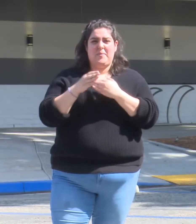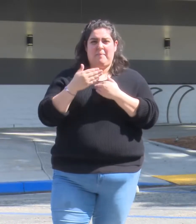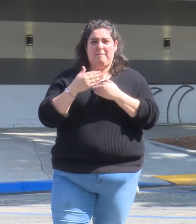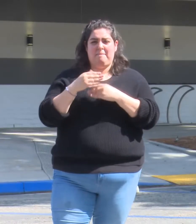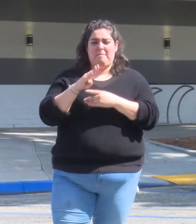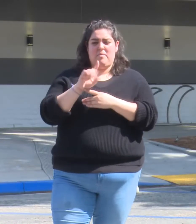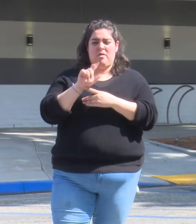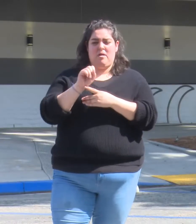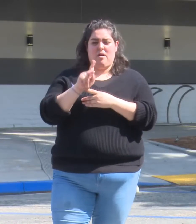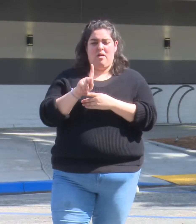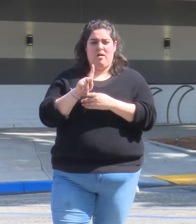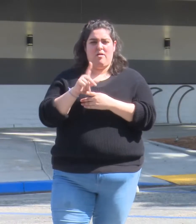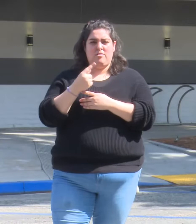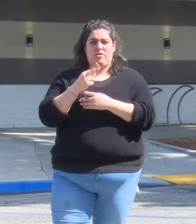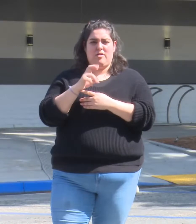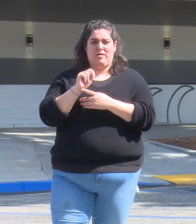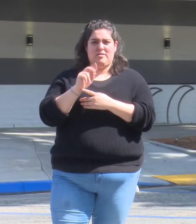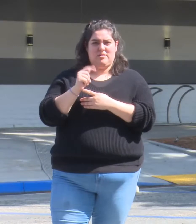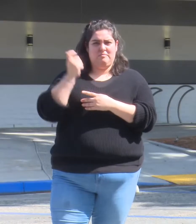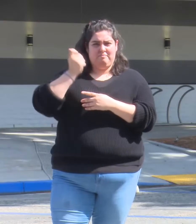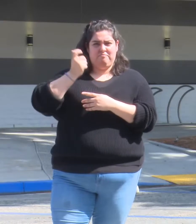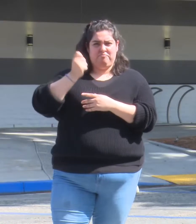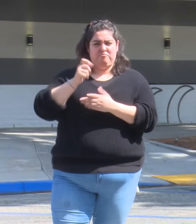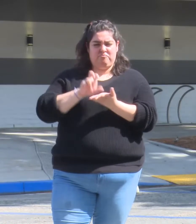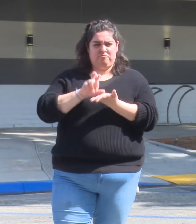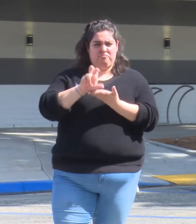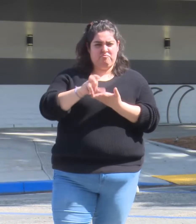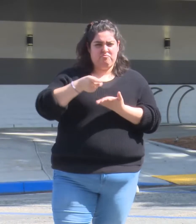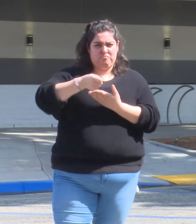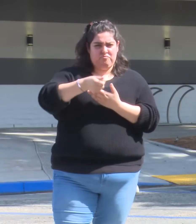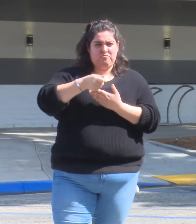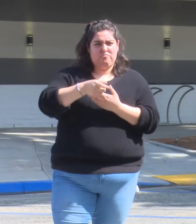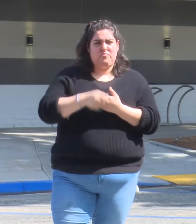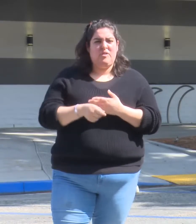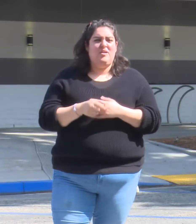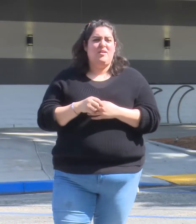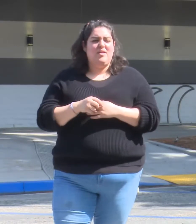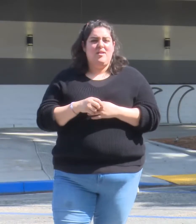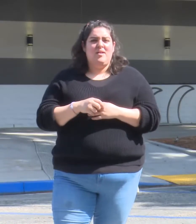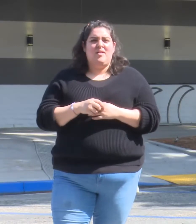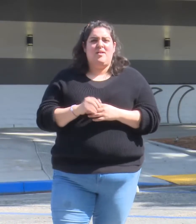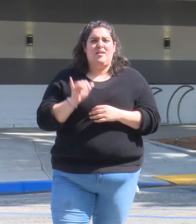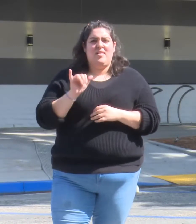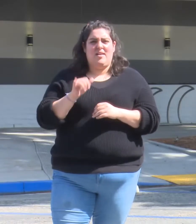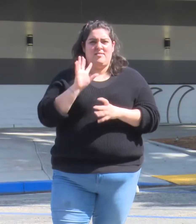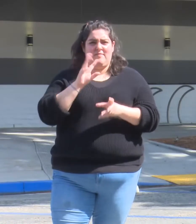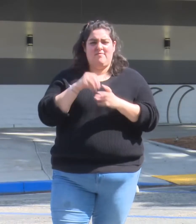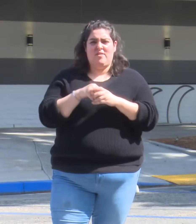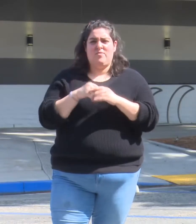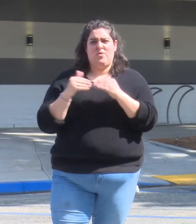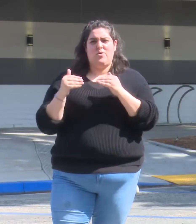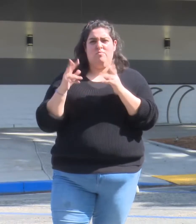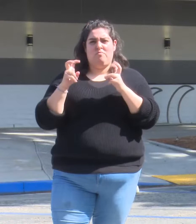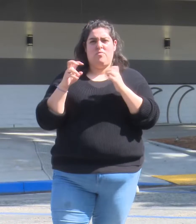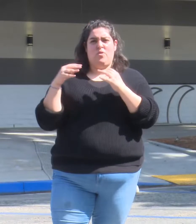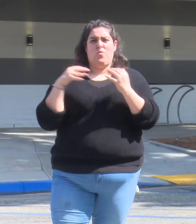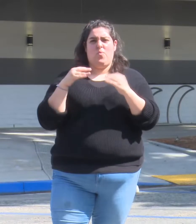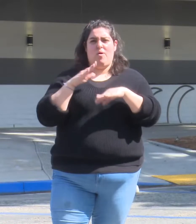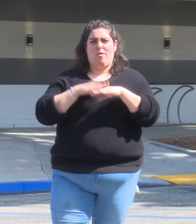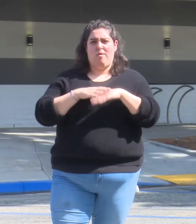came in during the late 60s and 70s as part of the War on Poverty programs.